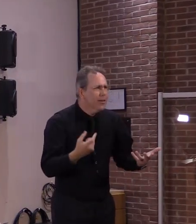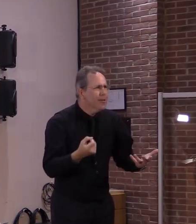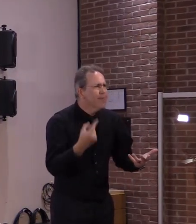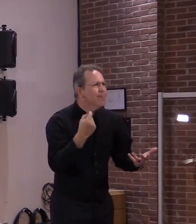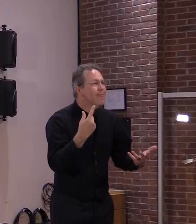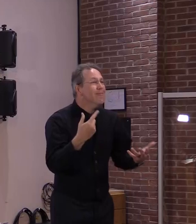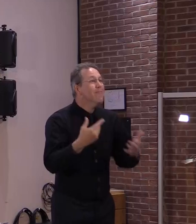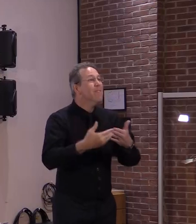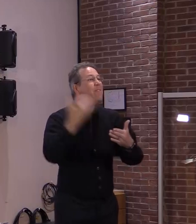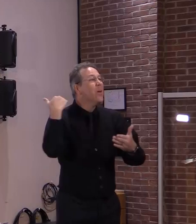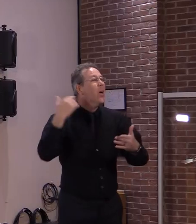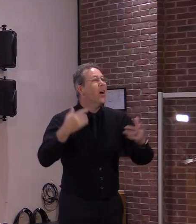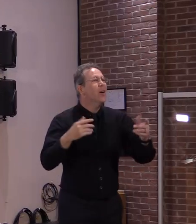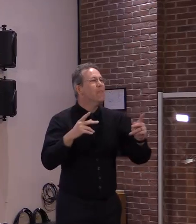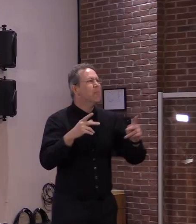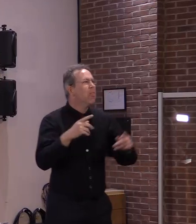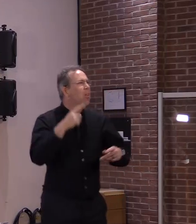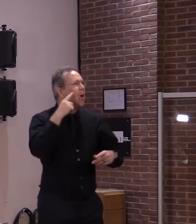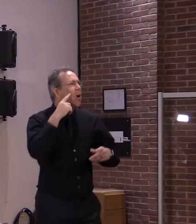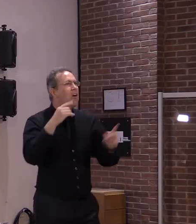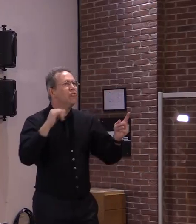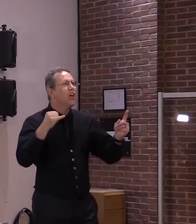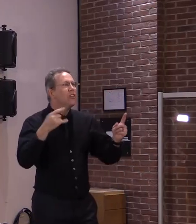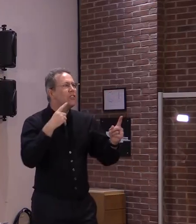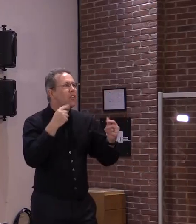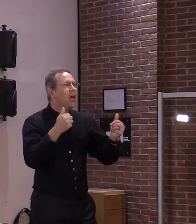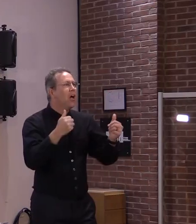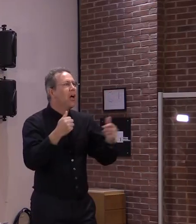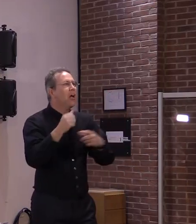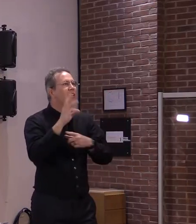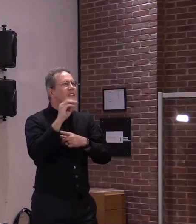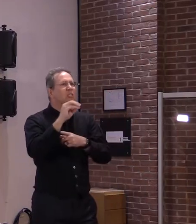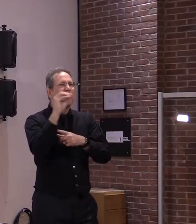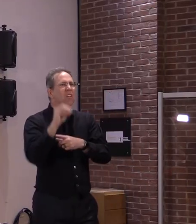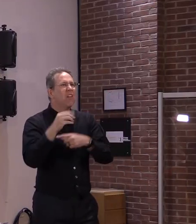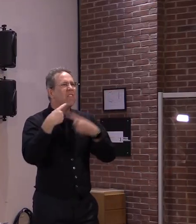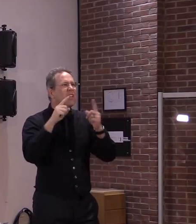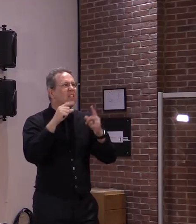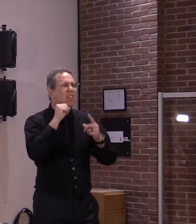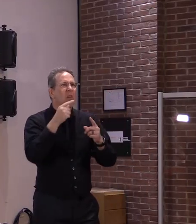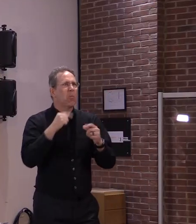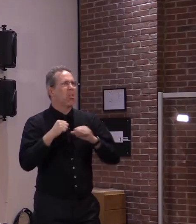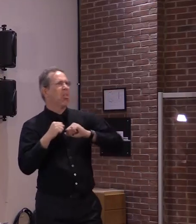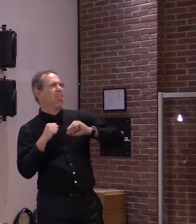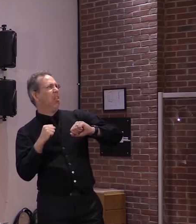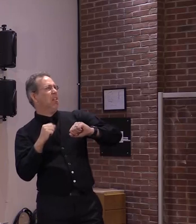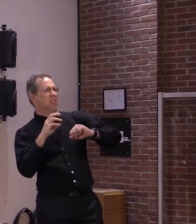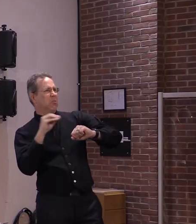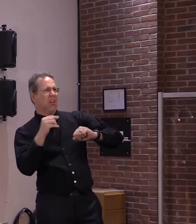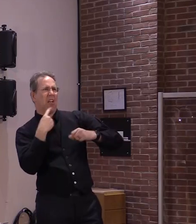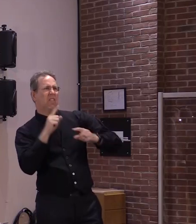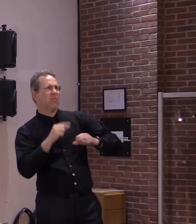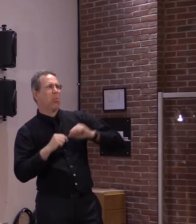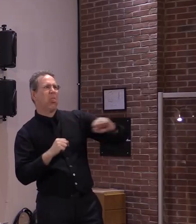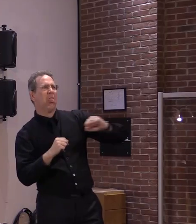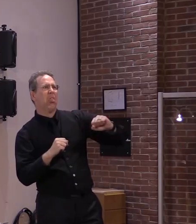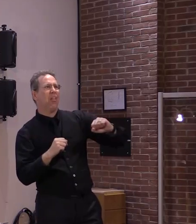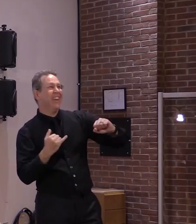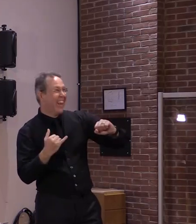because it had the 70% efficacy rate compared to 95%. And boy, were we